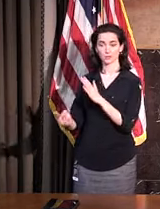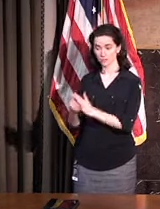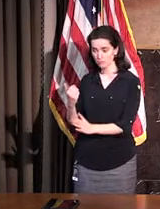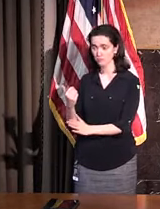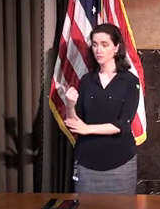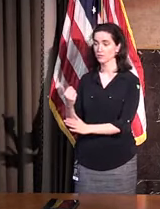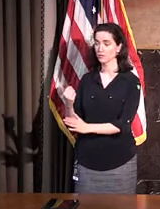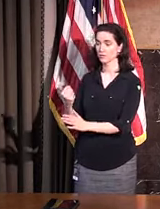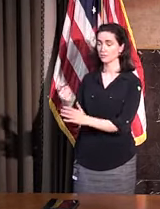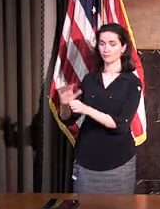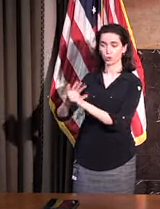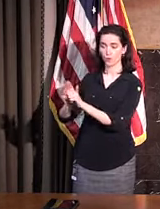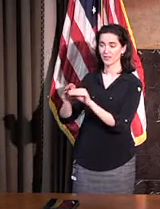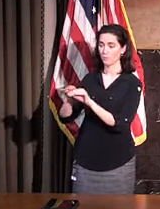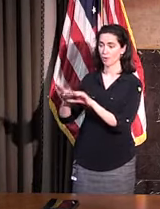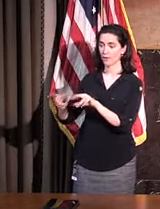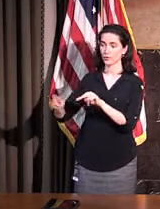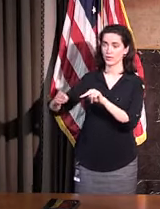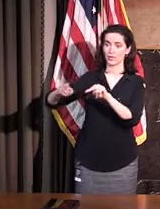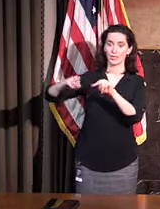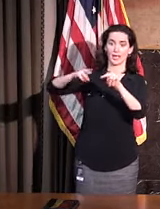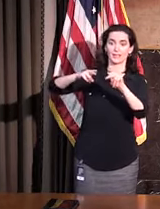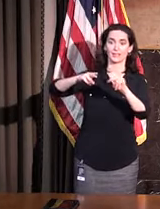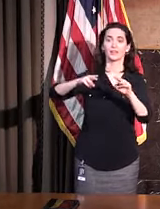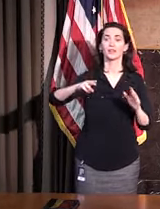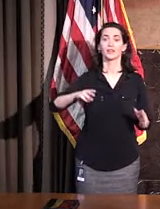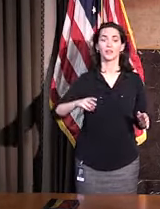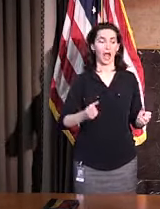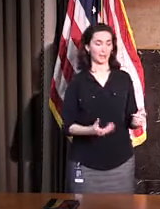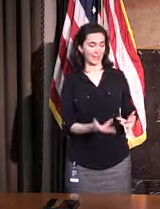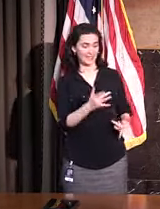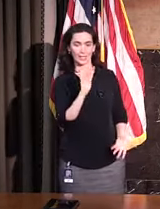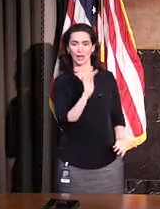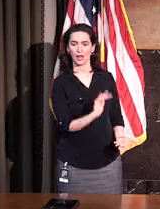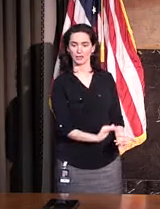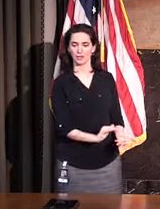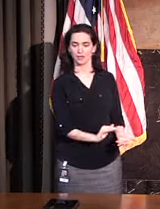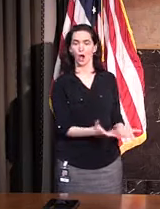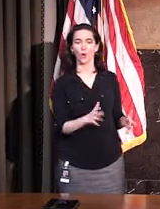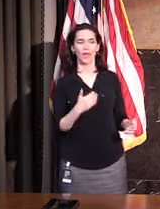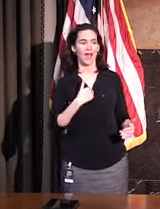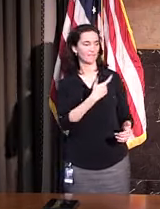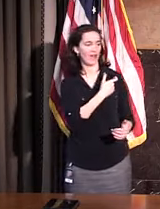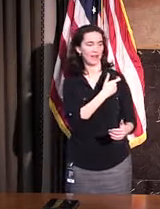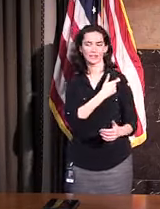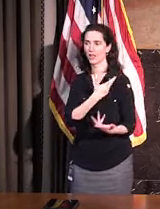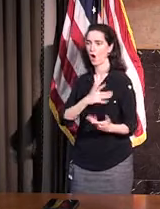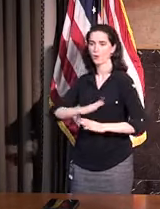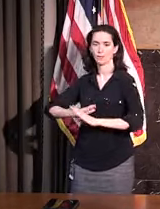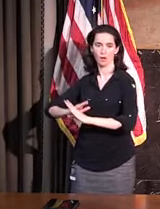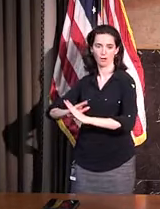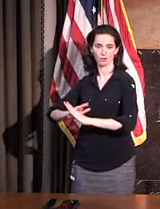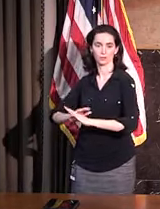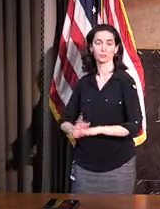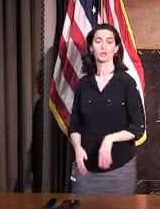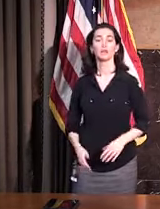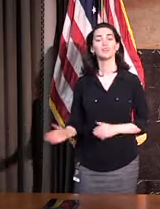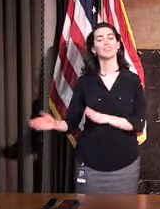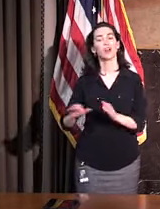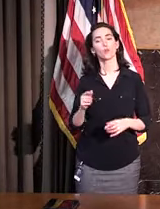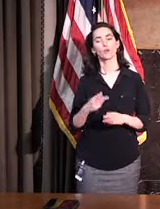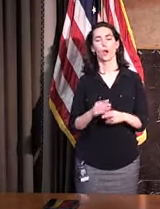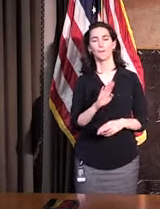more, we have, we're starting from a lower place and we have more vaccine coverage out there. For the B1351 variant,